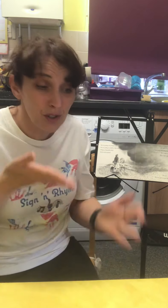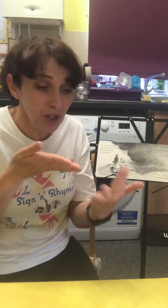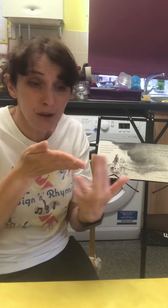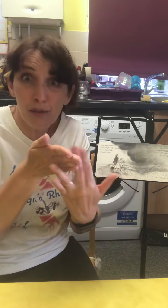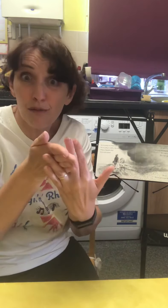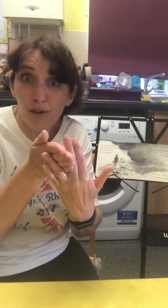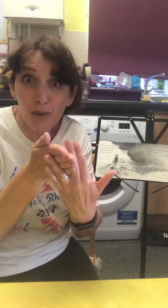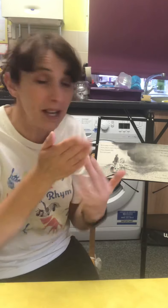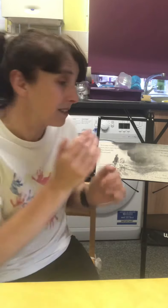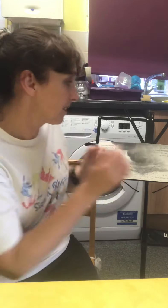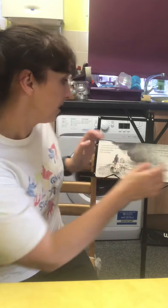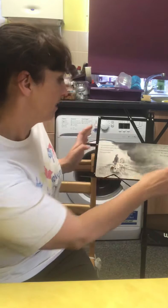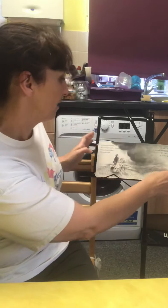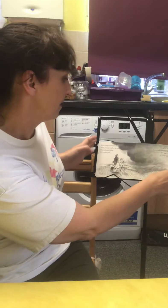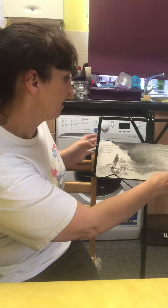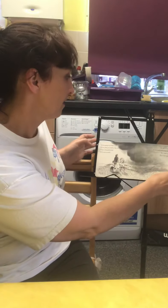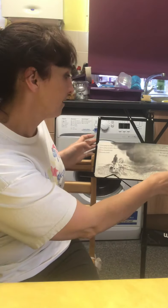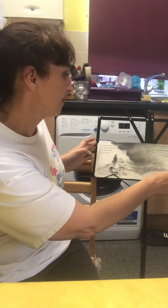go through it.